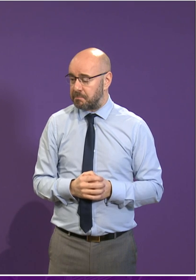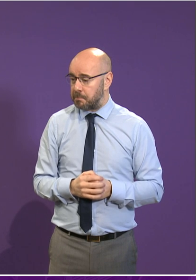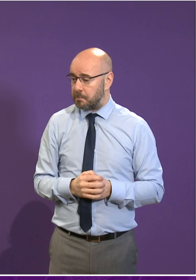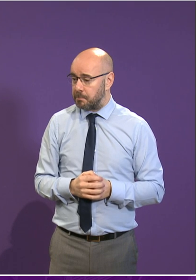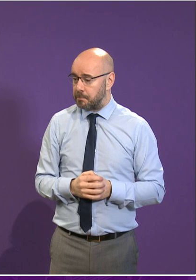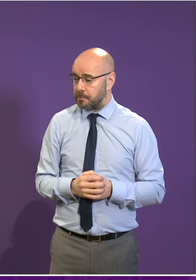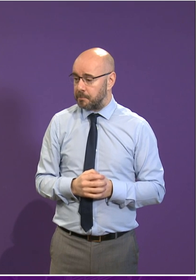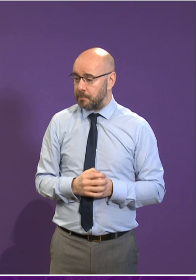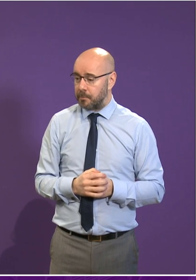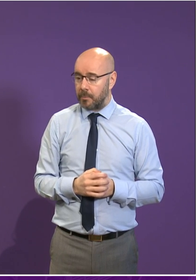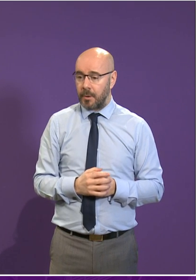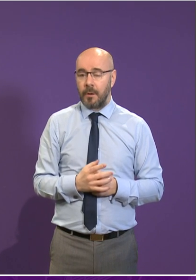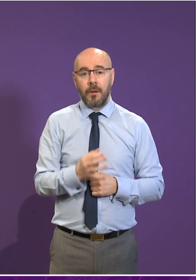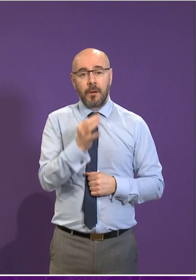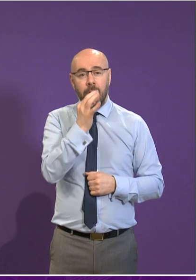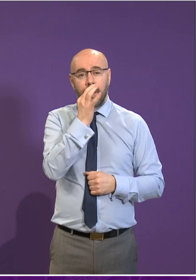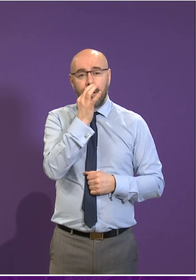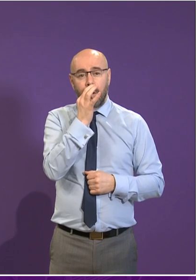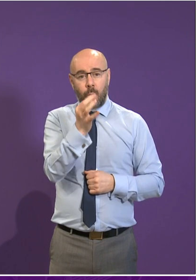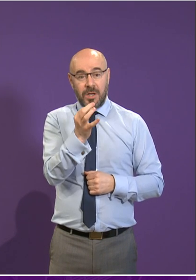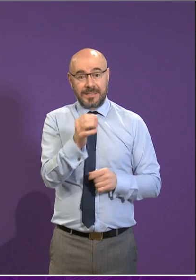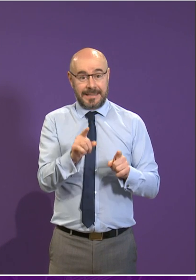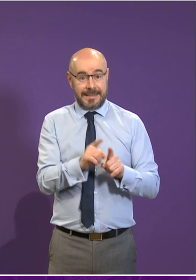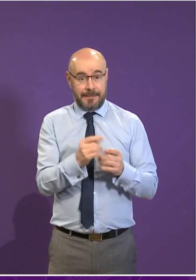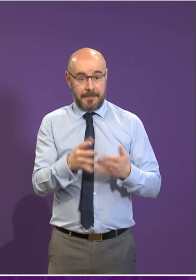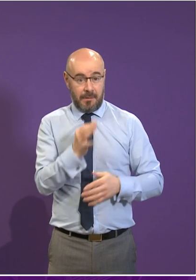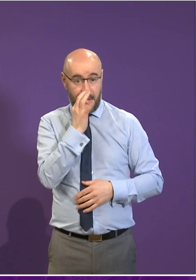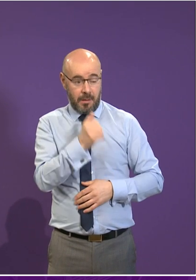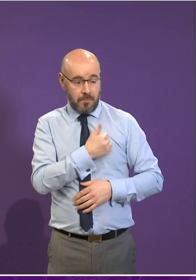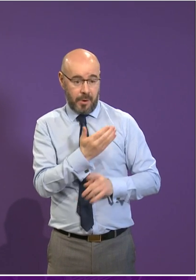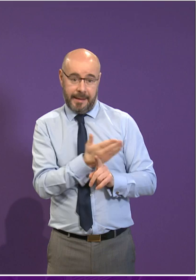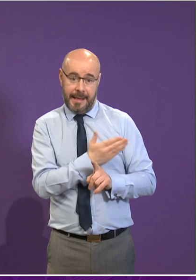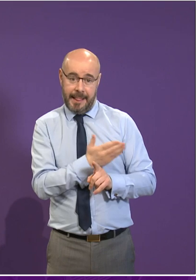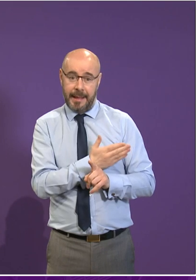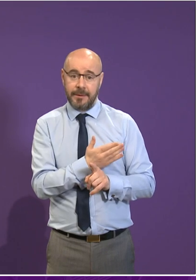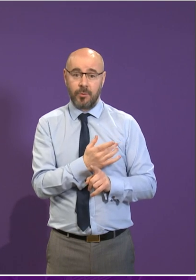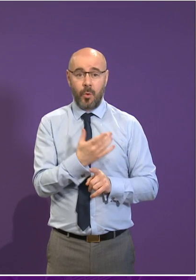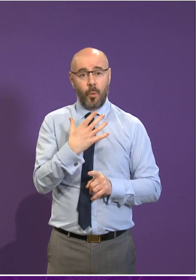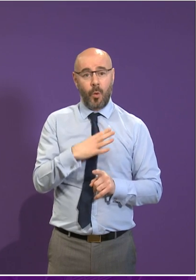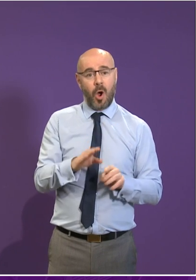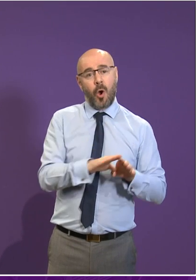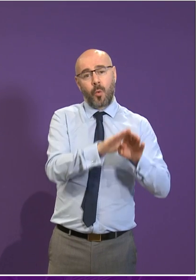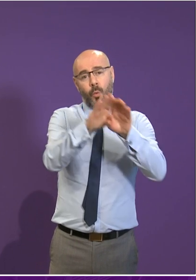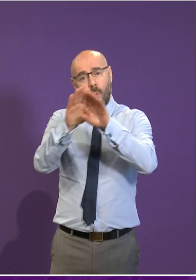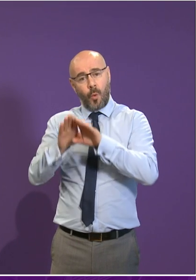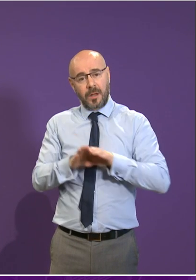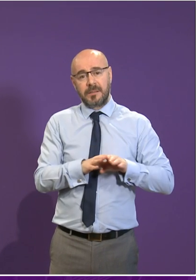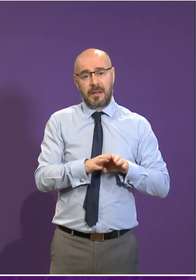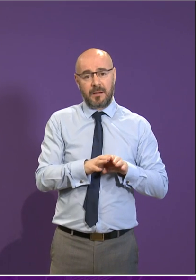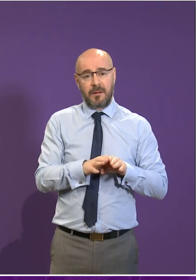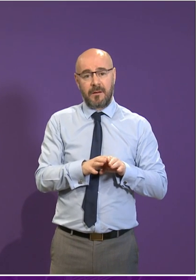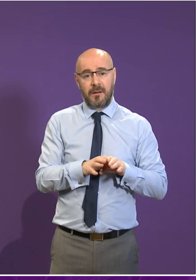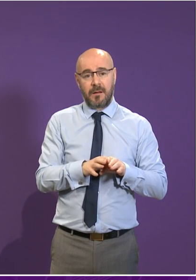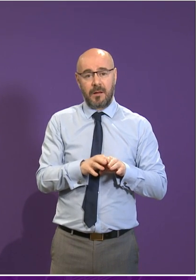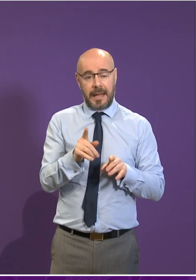morning. It's a question from this morning as well. We're saying we want equality for everyone, and